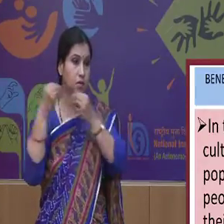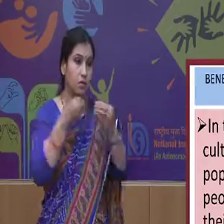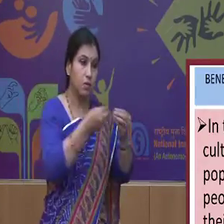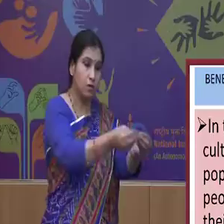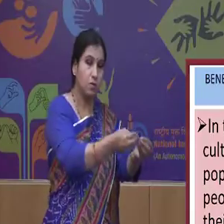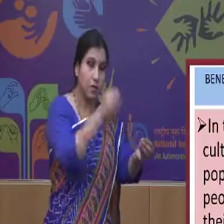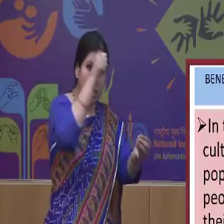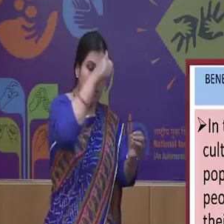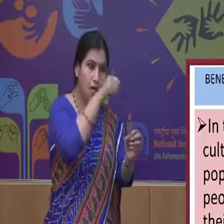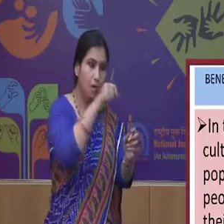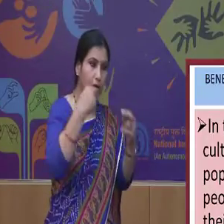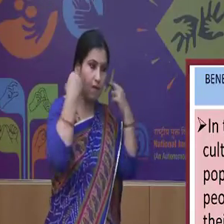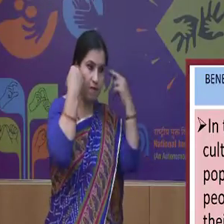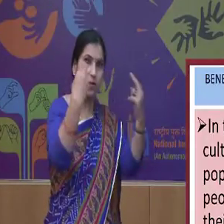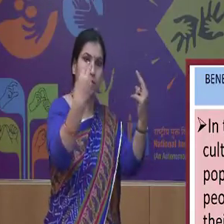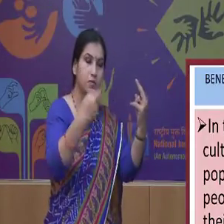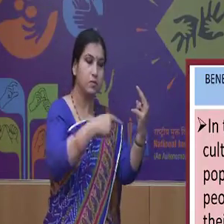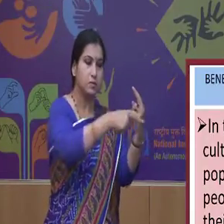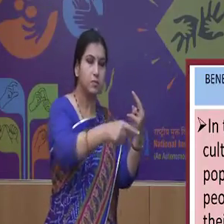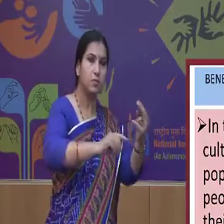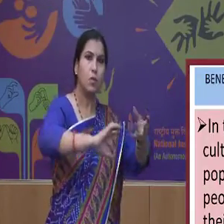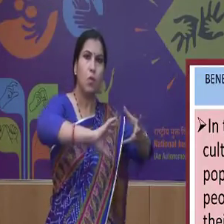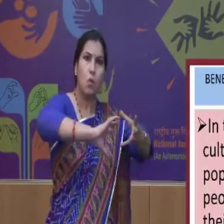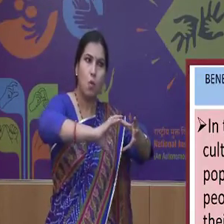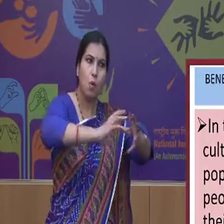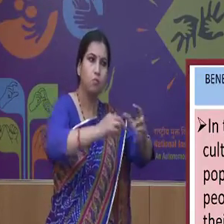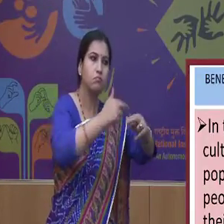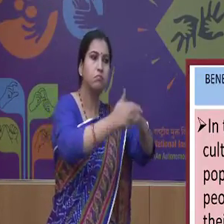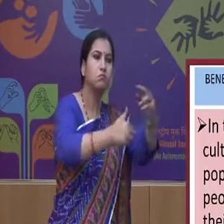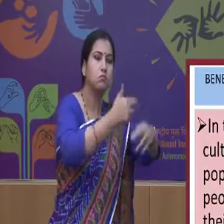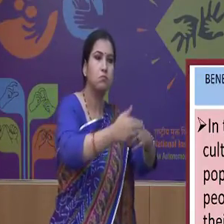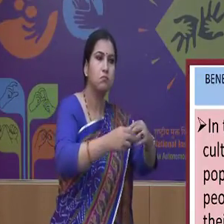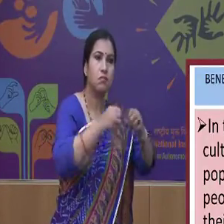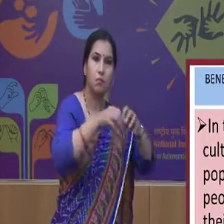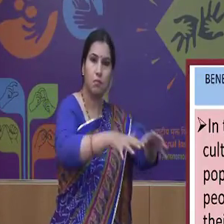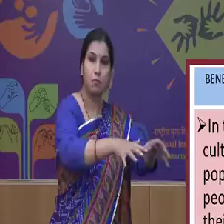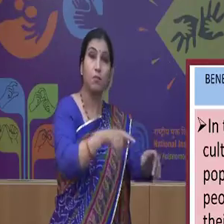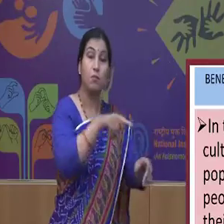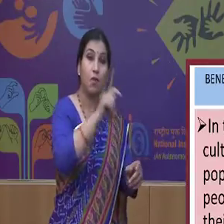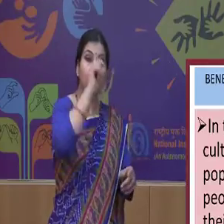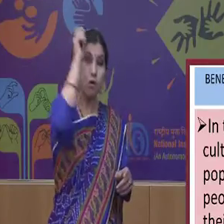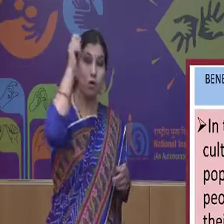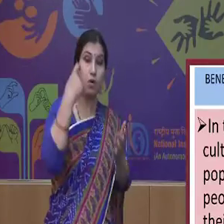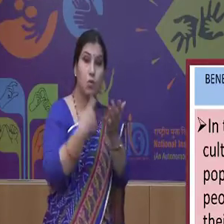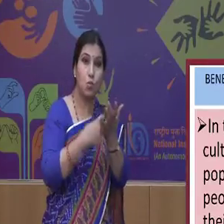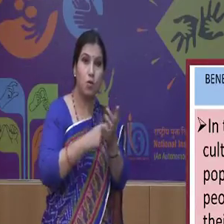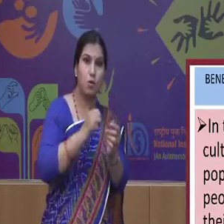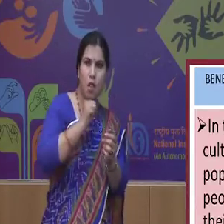popular in India, people will not oppose foreign rule over their country.